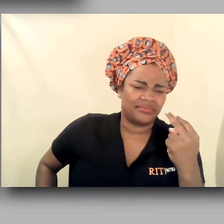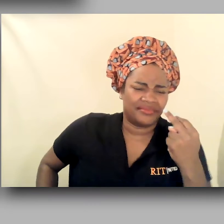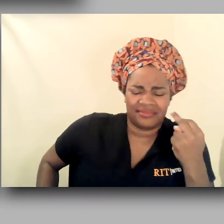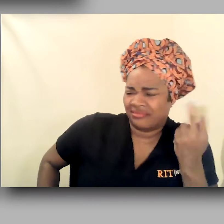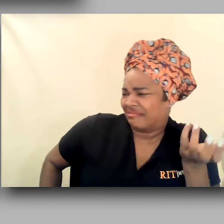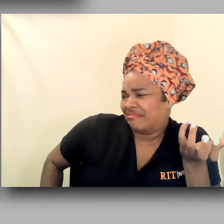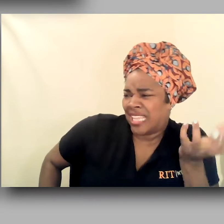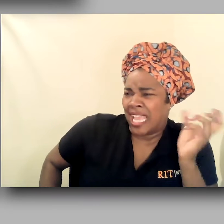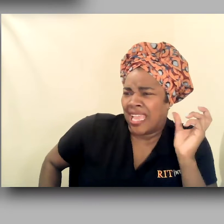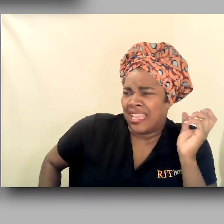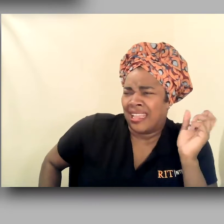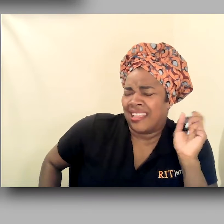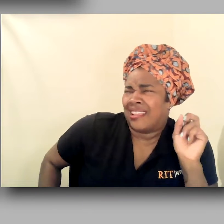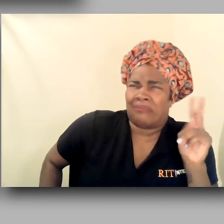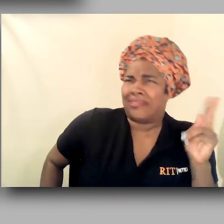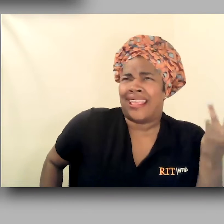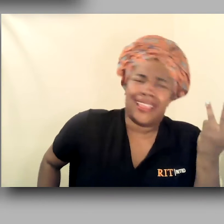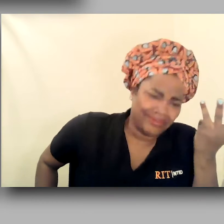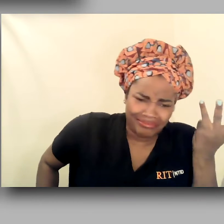You may be looking at it going like,